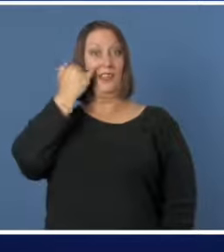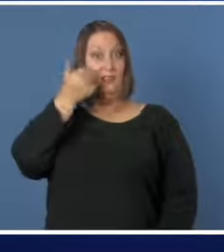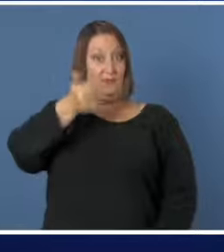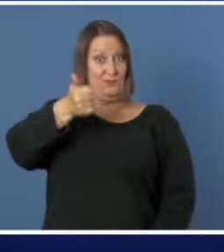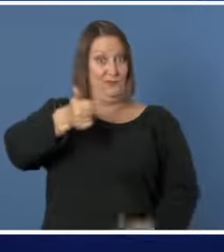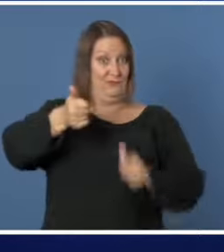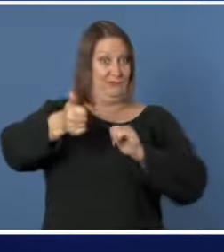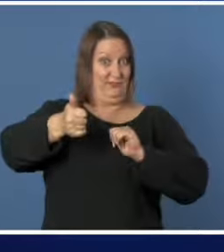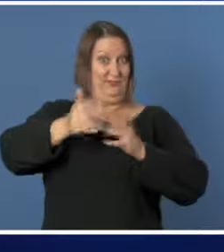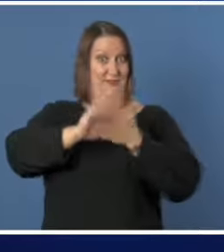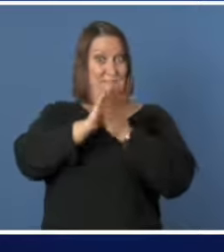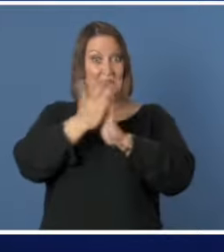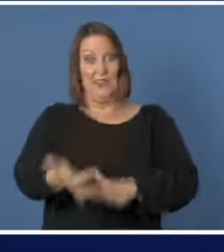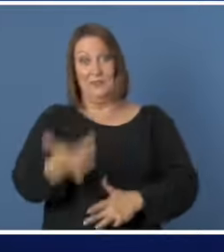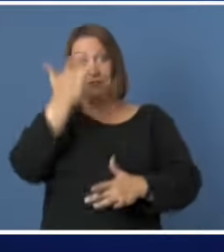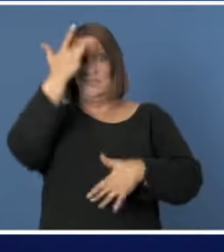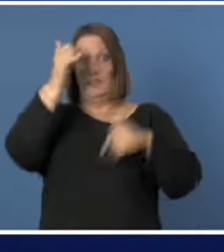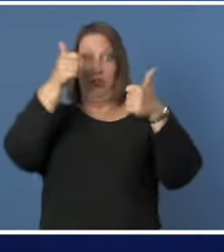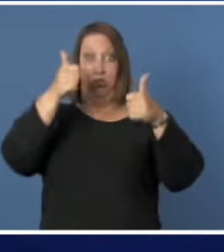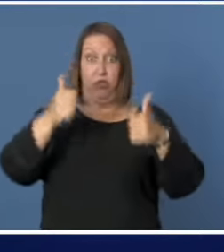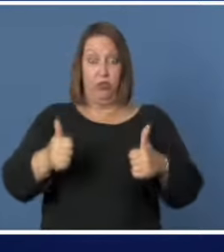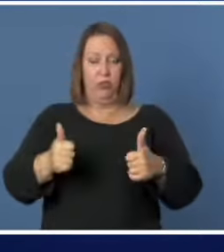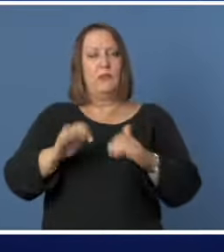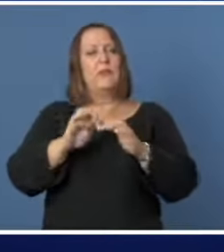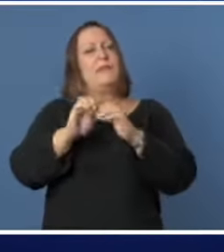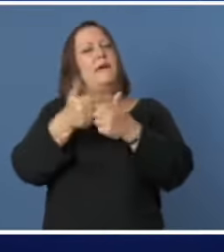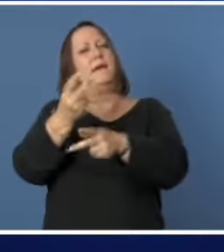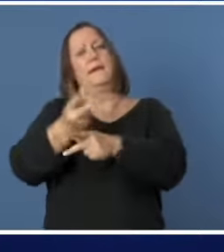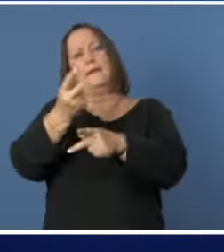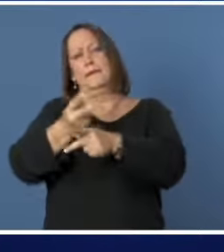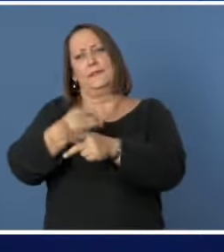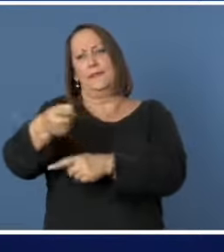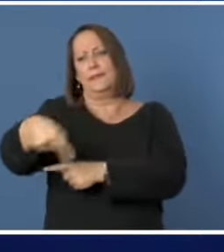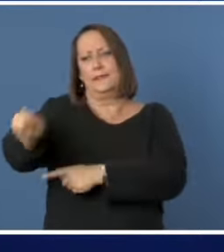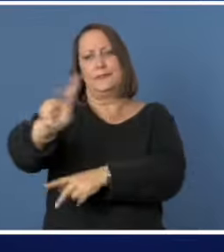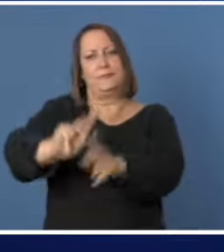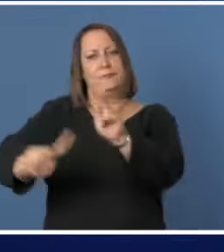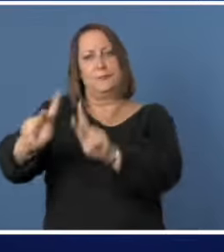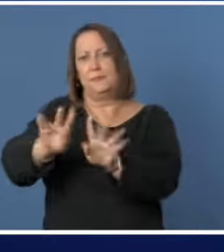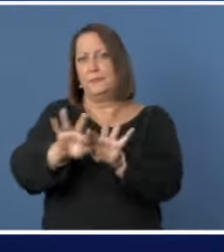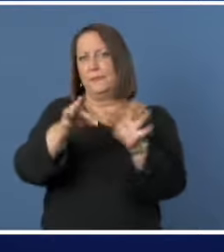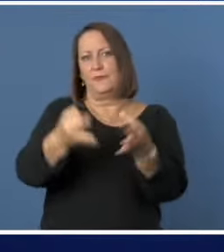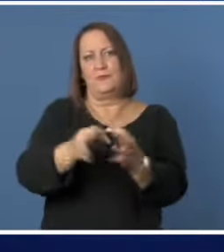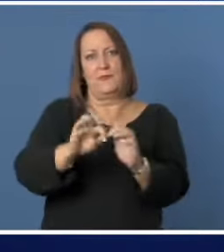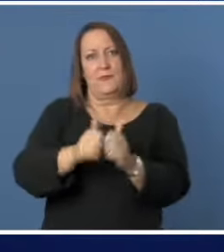You will not be able to care for others if you do not also care for yourself.